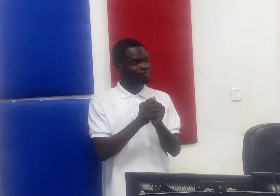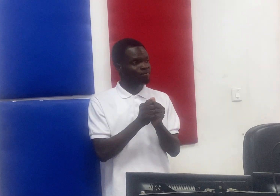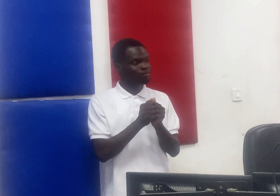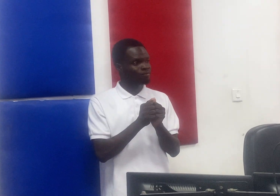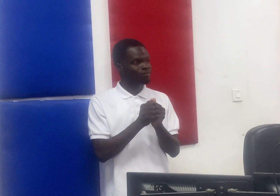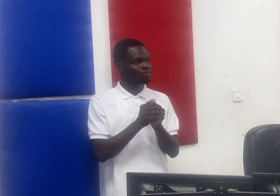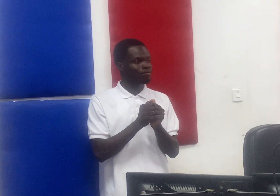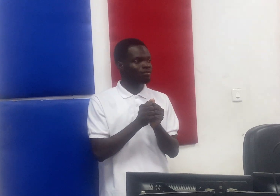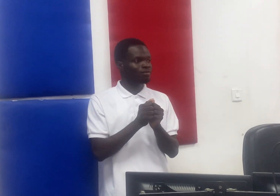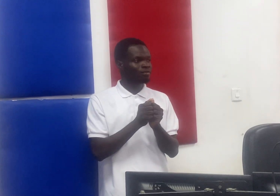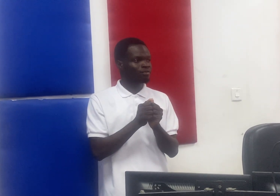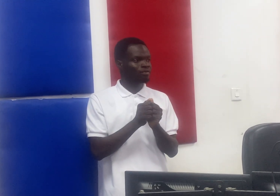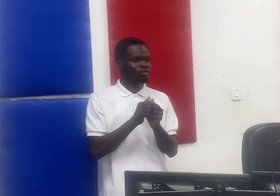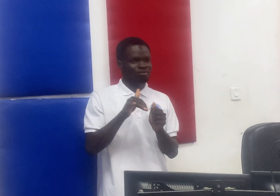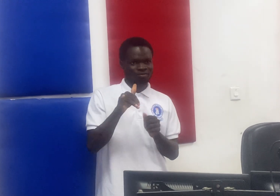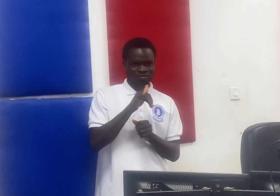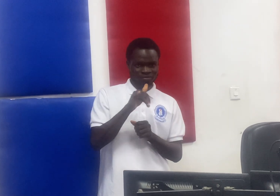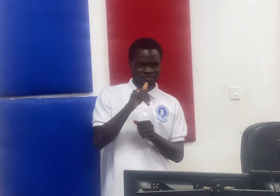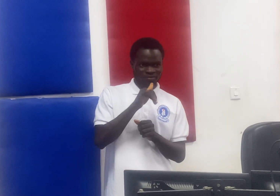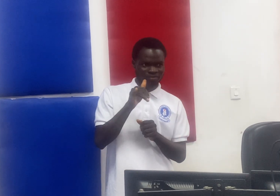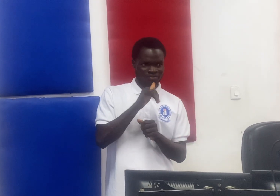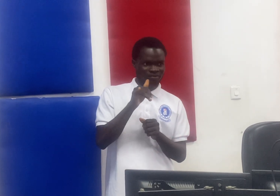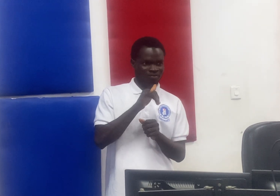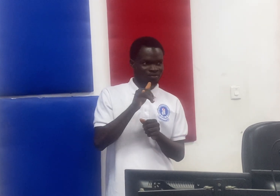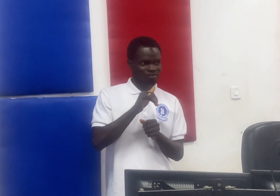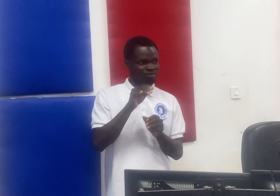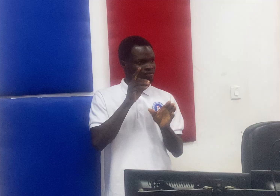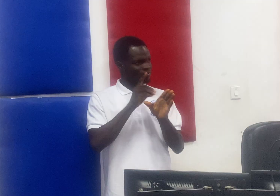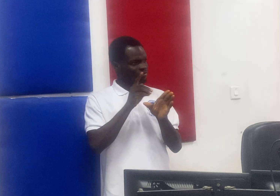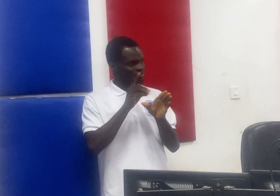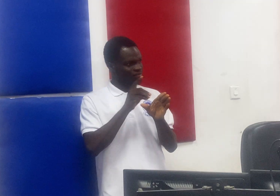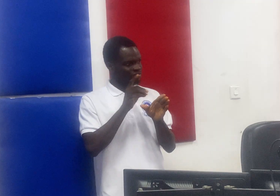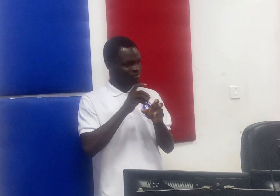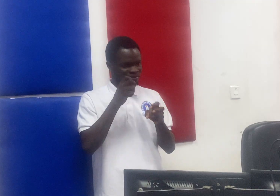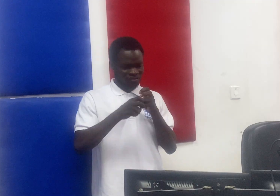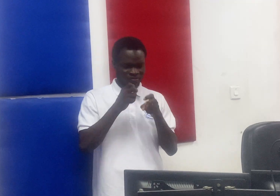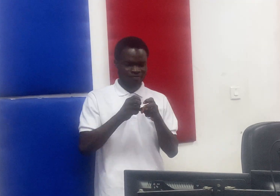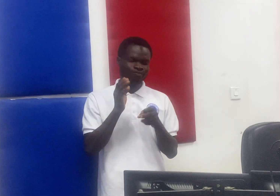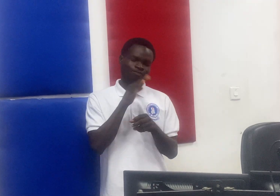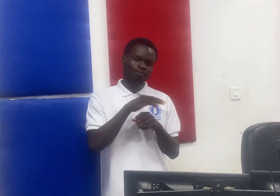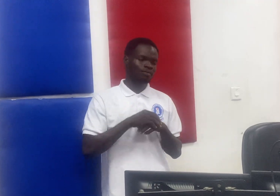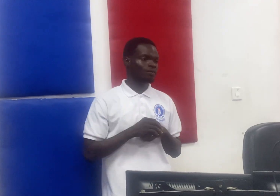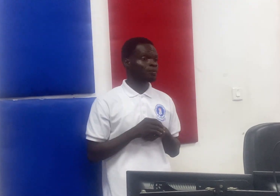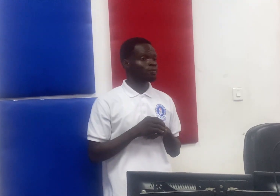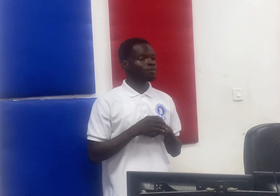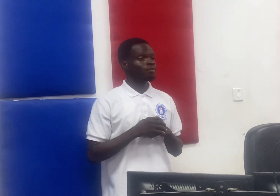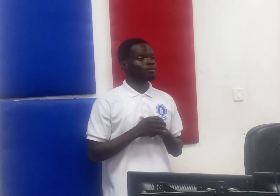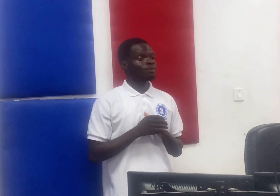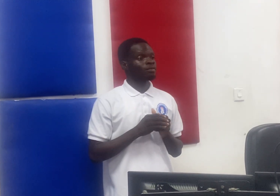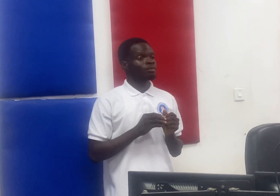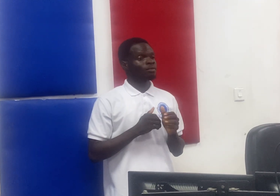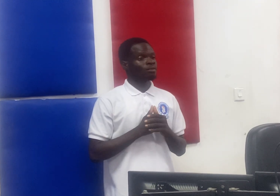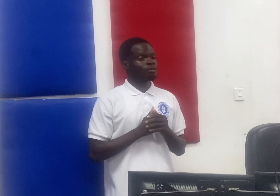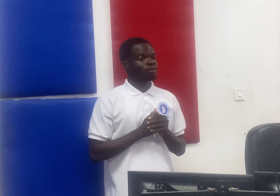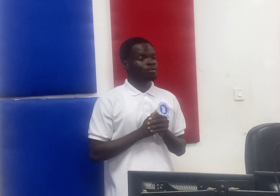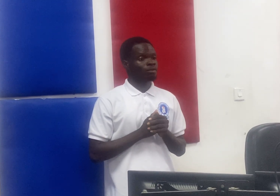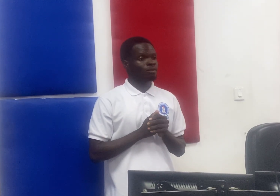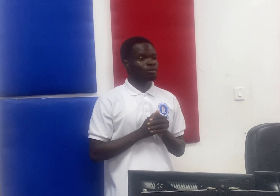same category, no, I don't think it's helpful. Thank you very much. Okay, I think I'm really enjoying